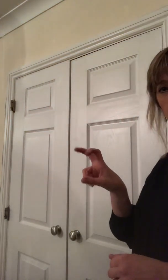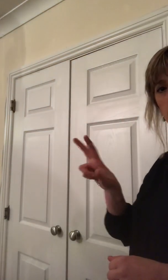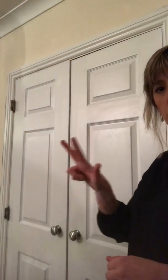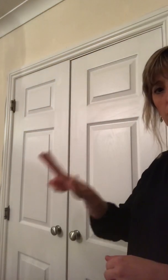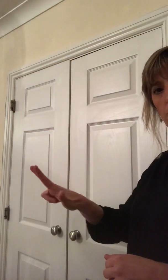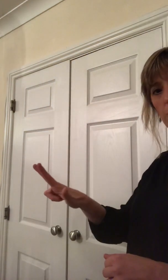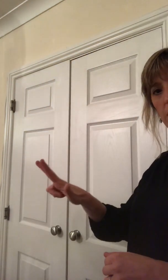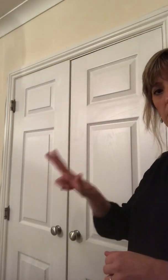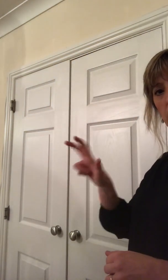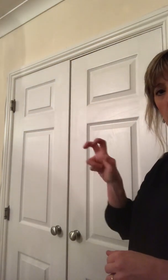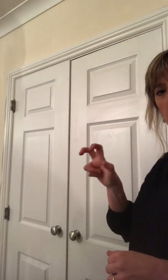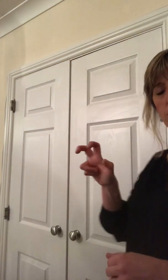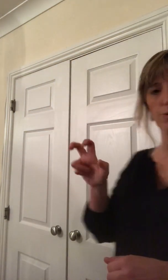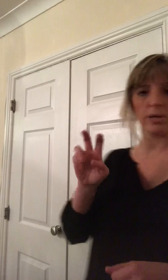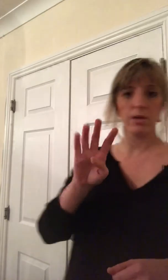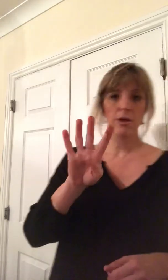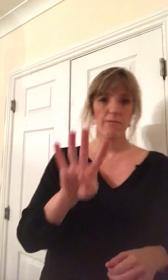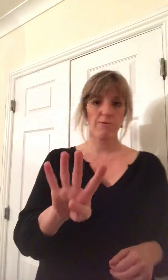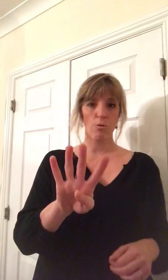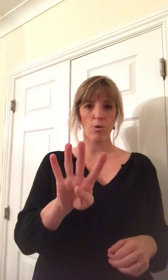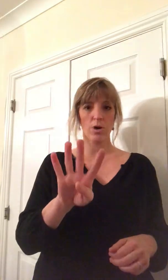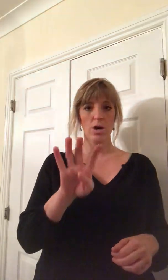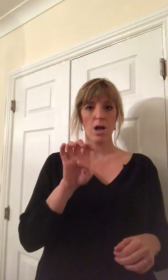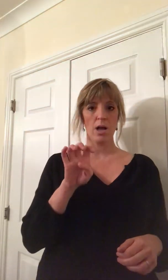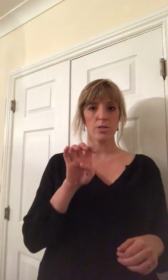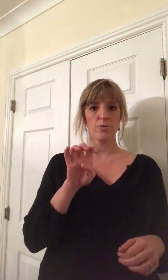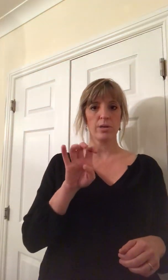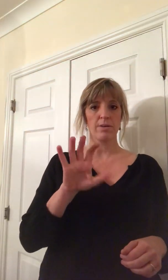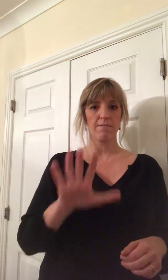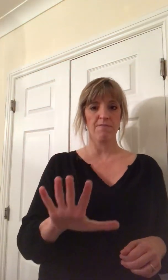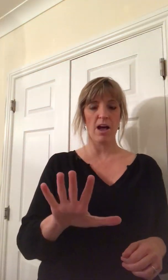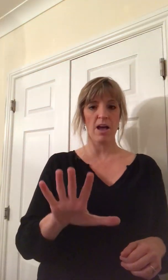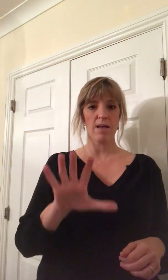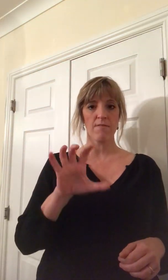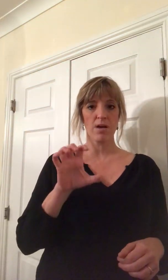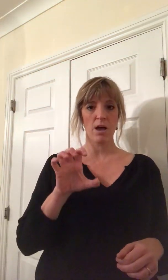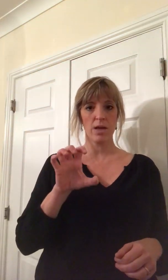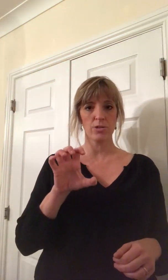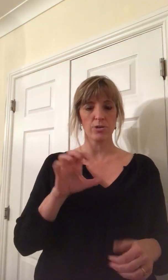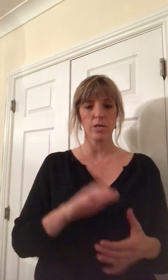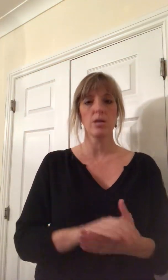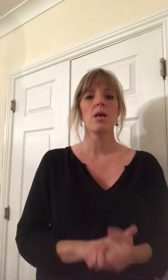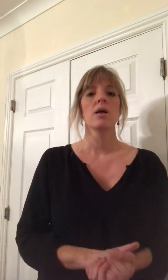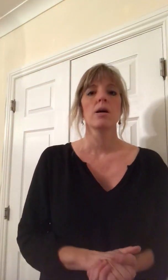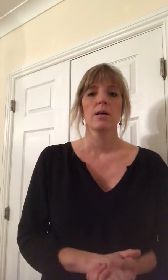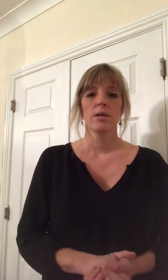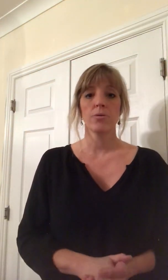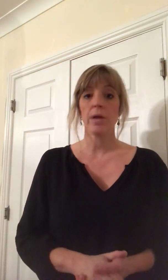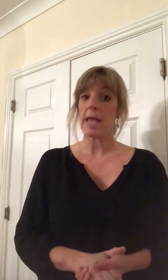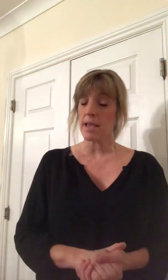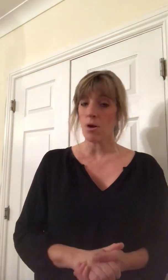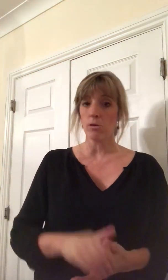200, 300, 400, 500. You can also